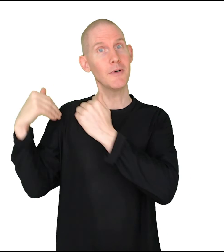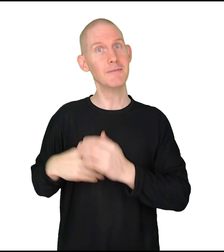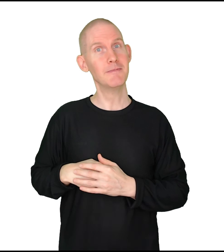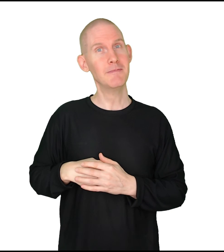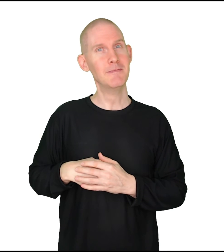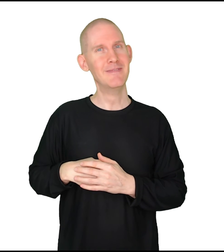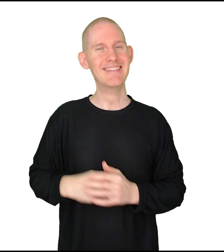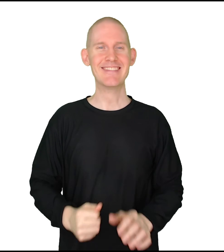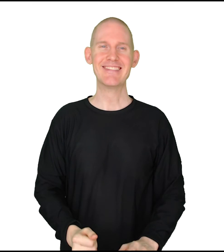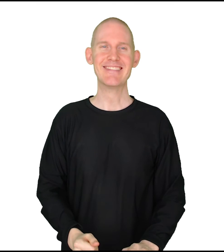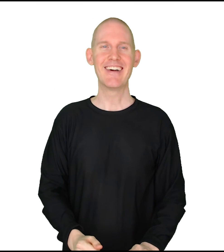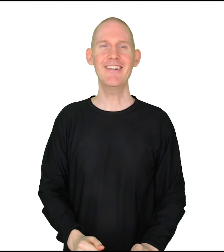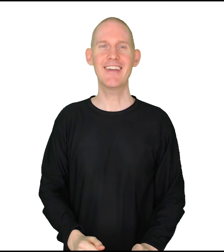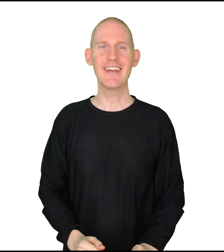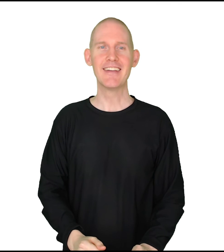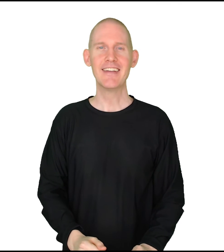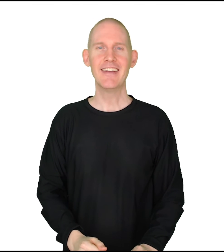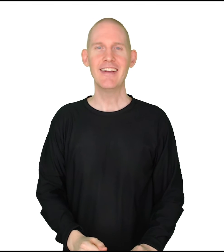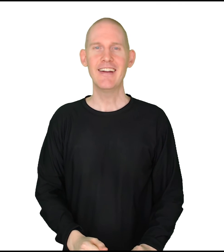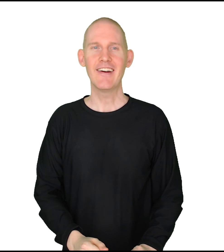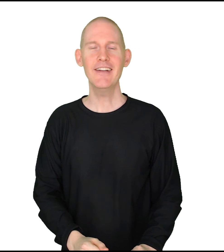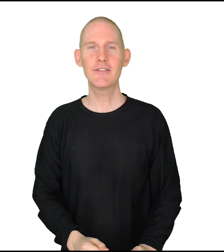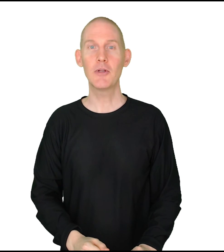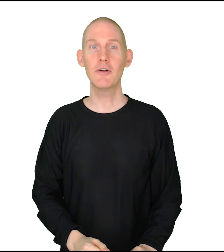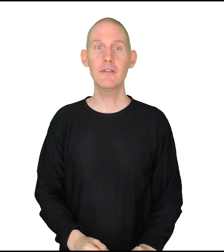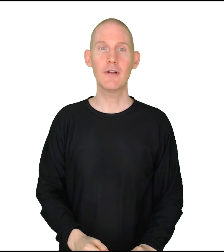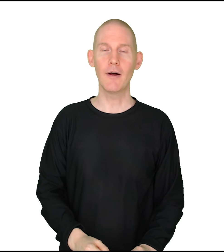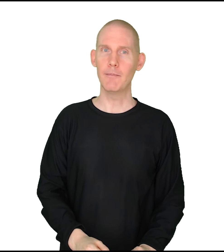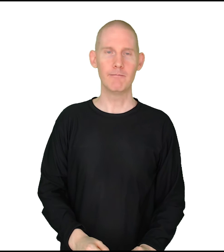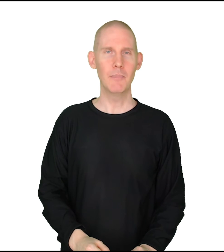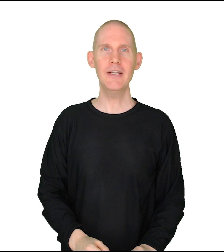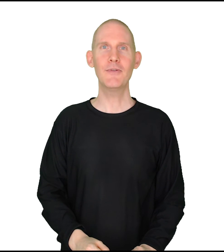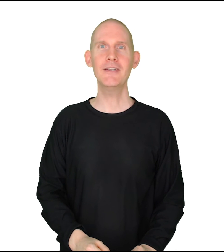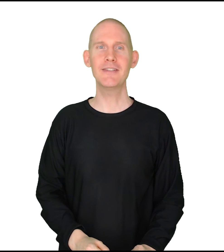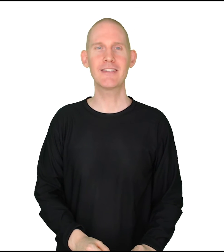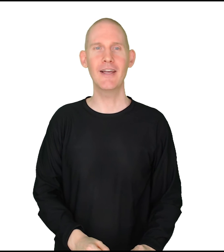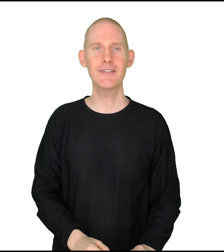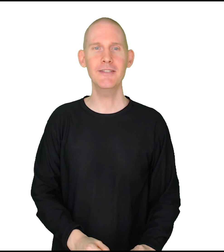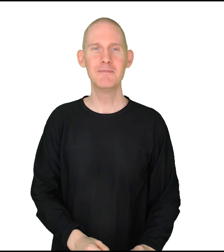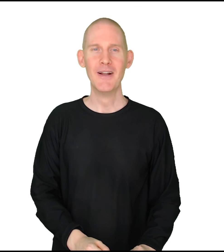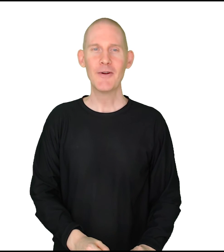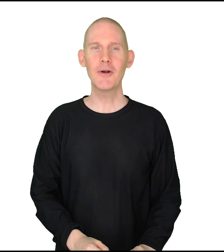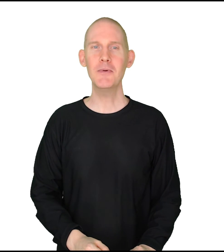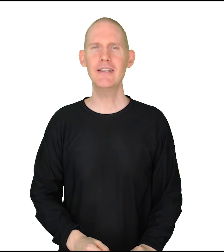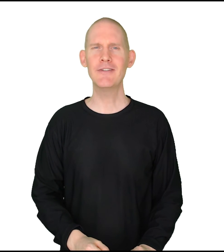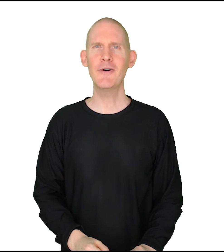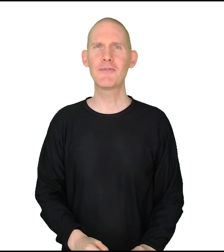Okay, so let's sign this. Here we go. We have wait, must, responsible.